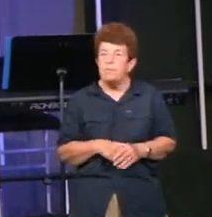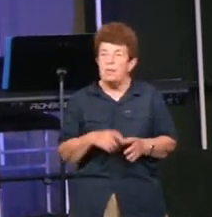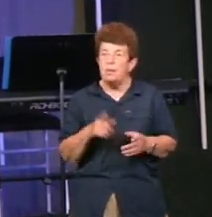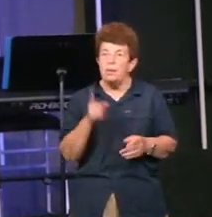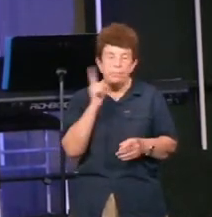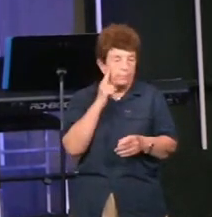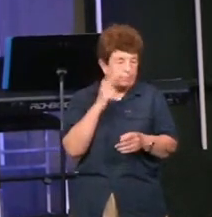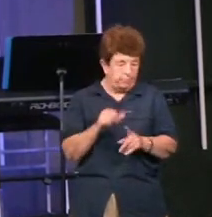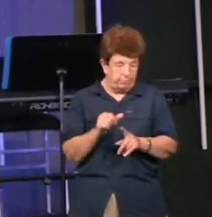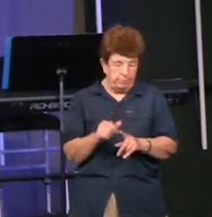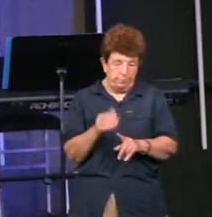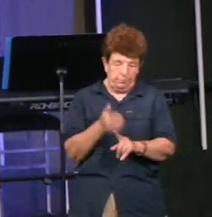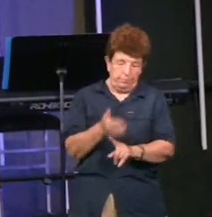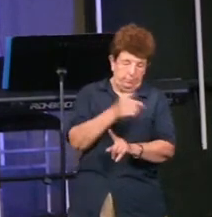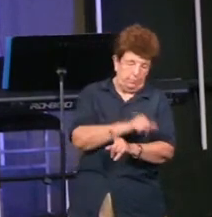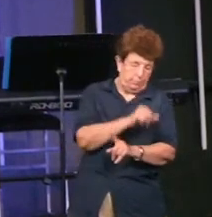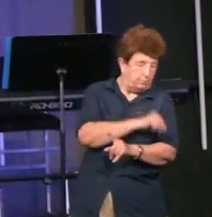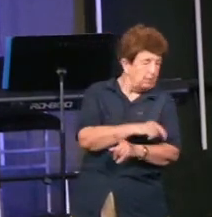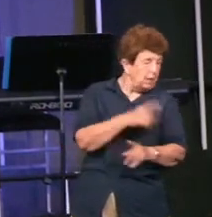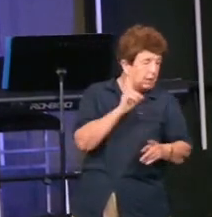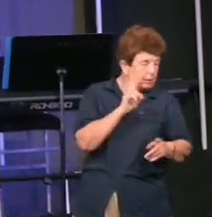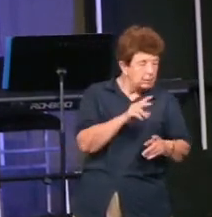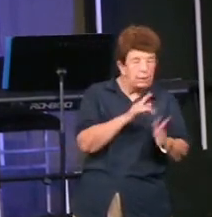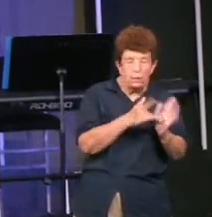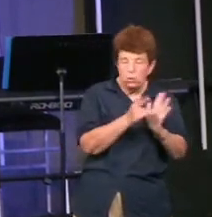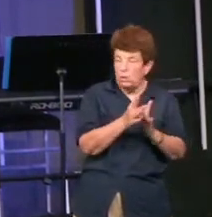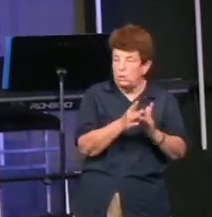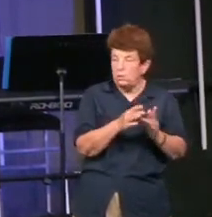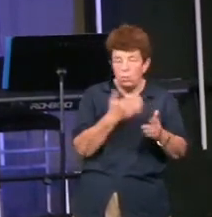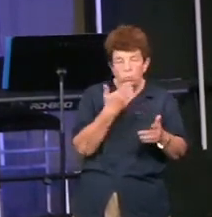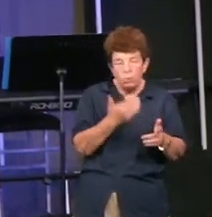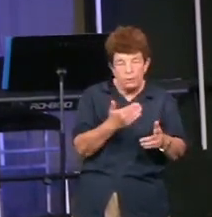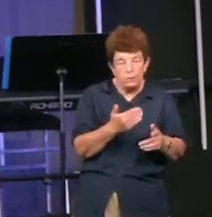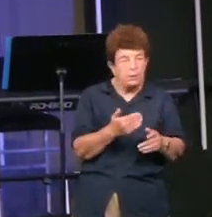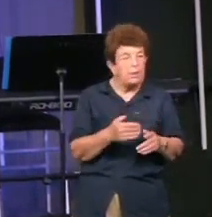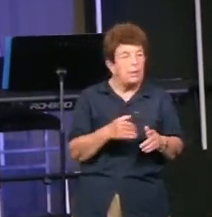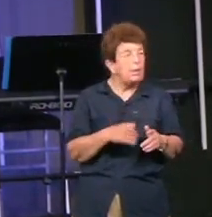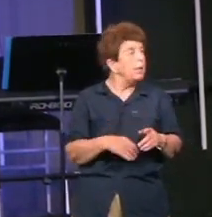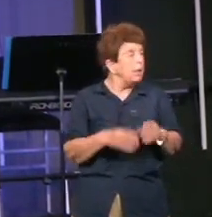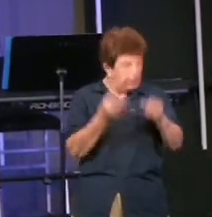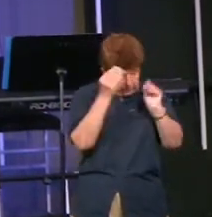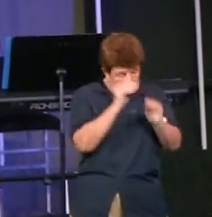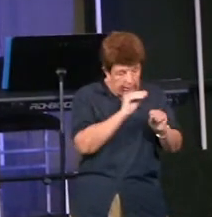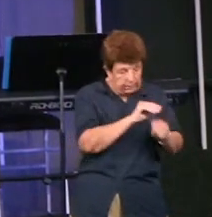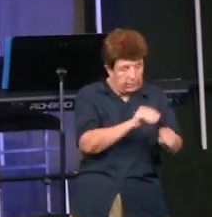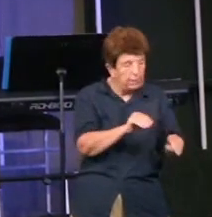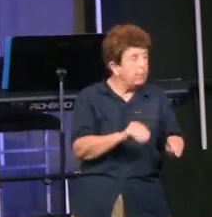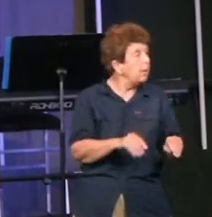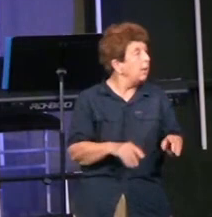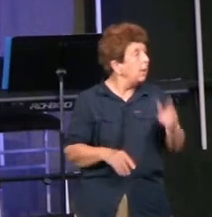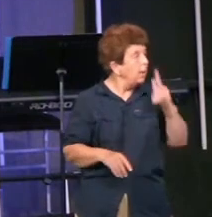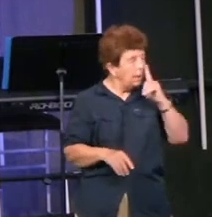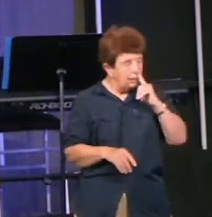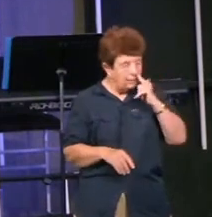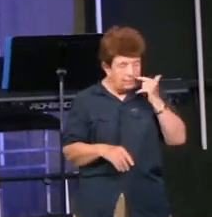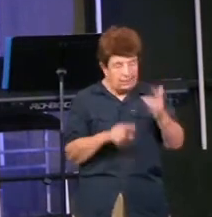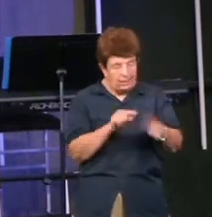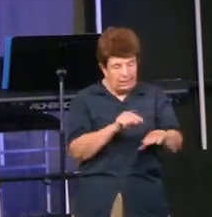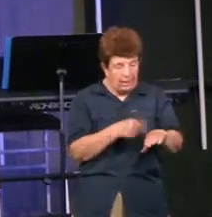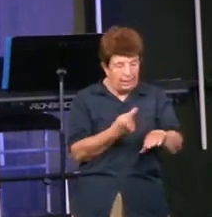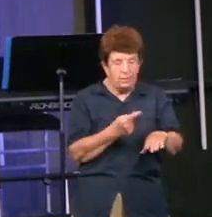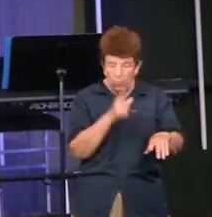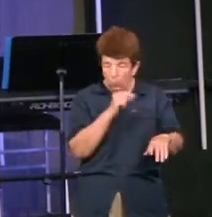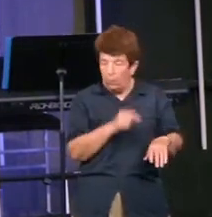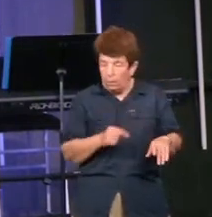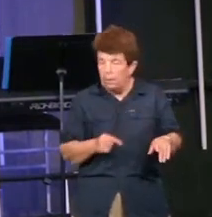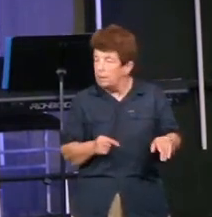look a couple chapters prior, we see that Jesus was preaching to the crowds. He was teaching them. And as it got late in the day, he said to his disciples,